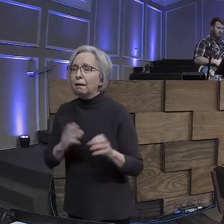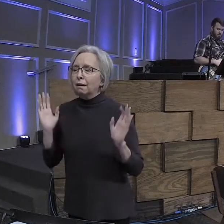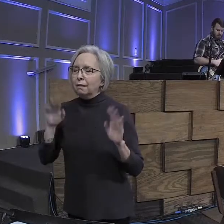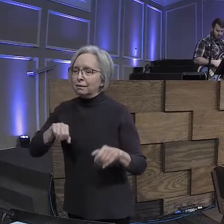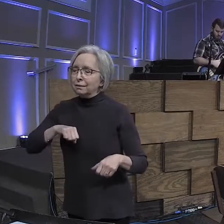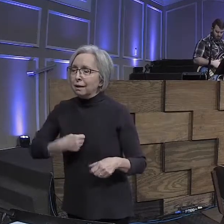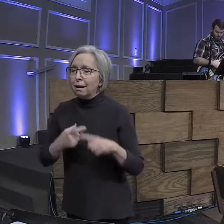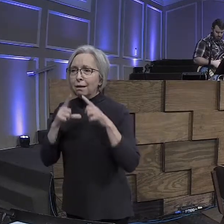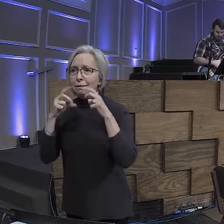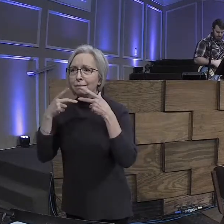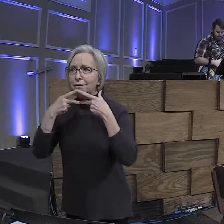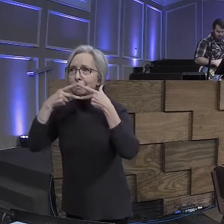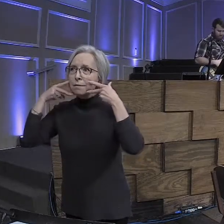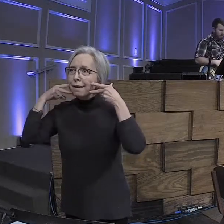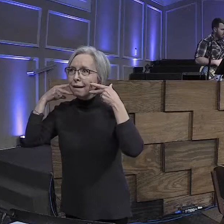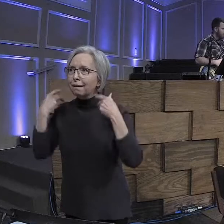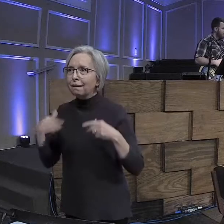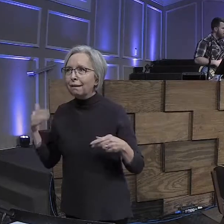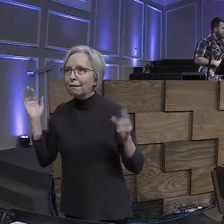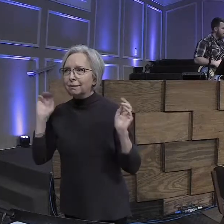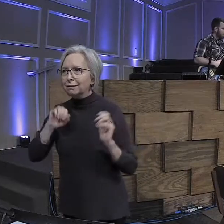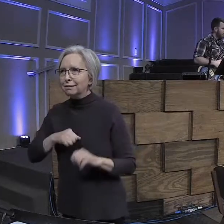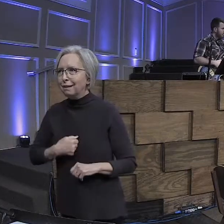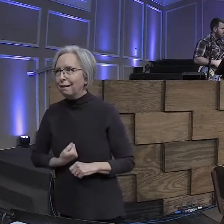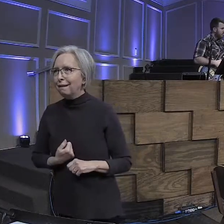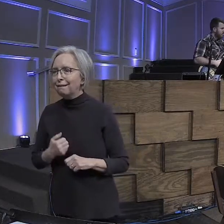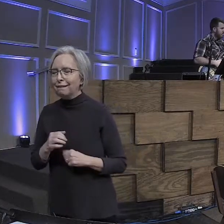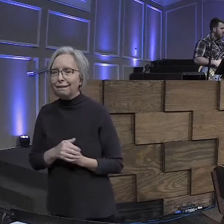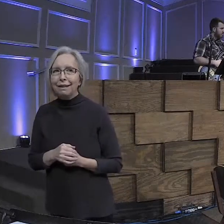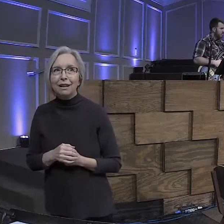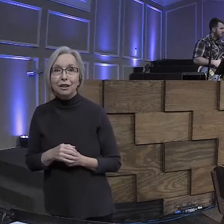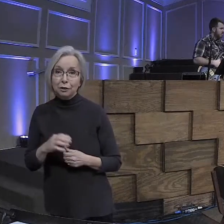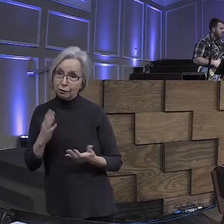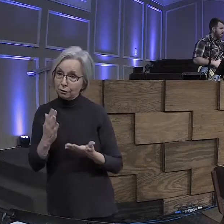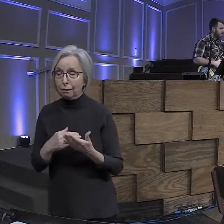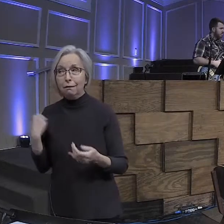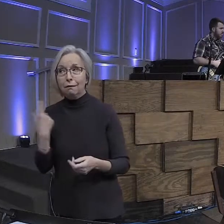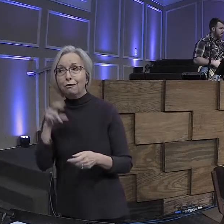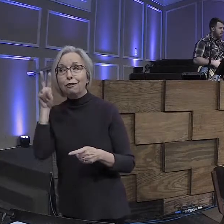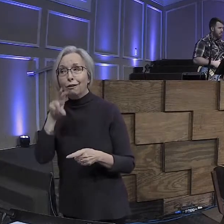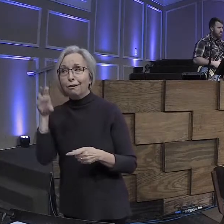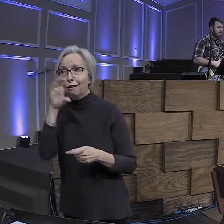masks? Oh, my heavens. Some of us look better.